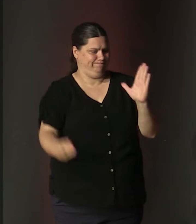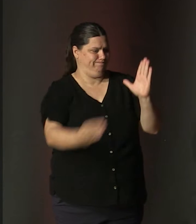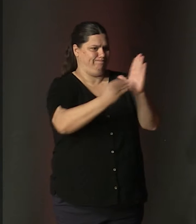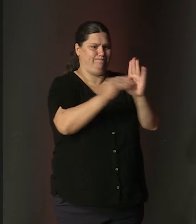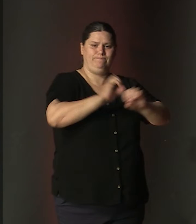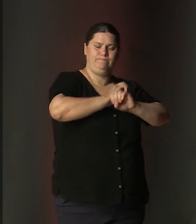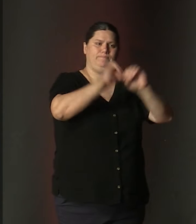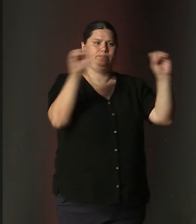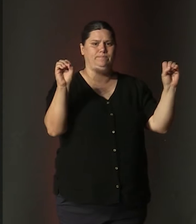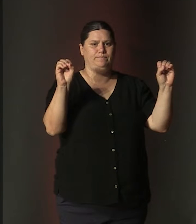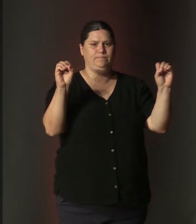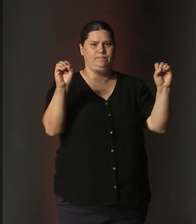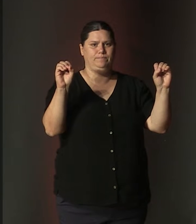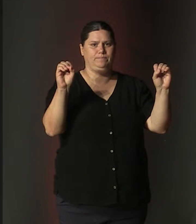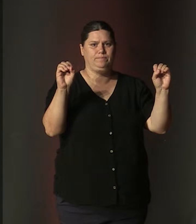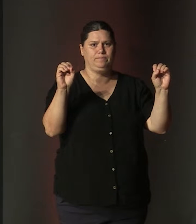appear at all in the agenda.